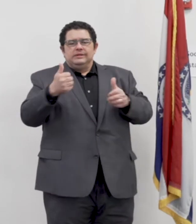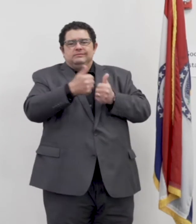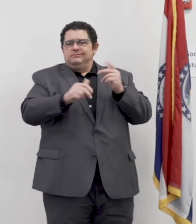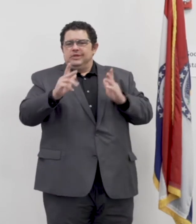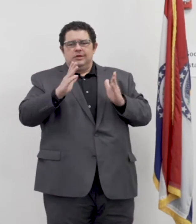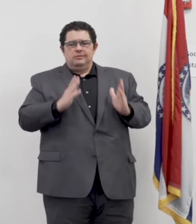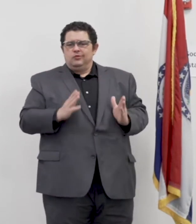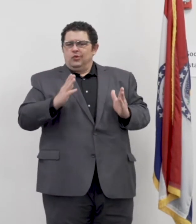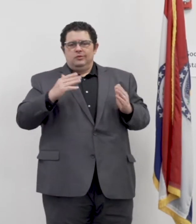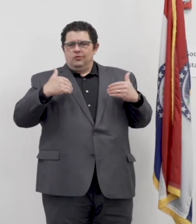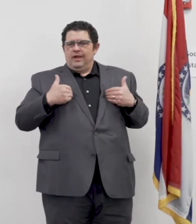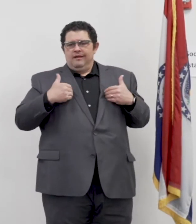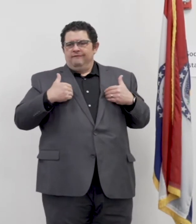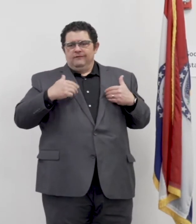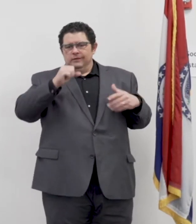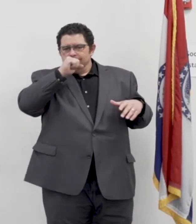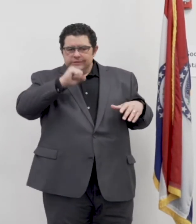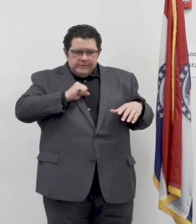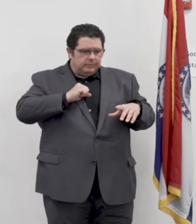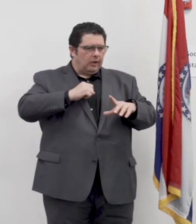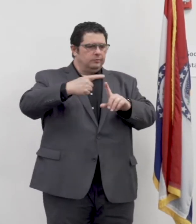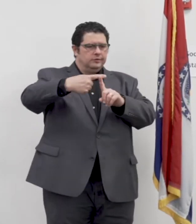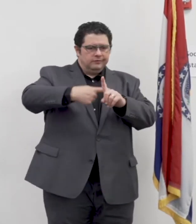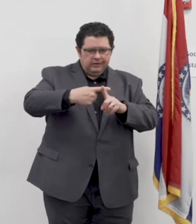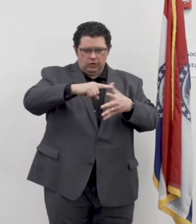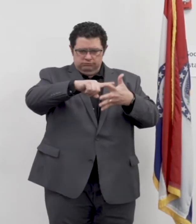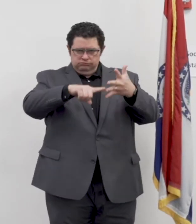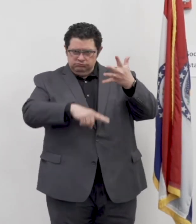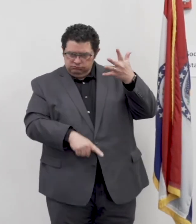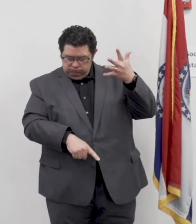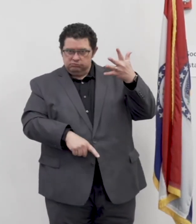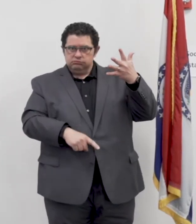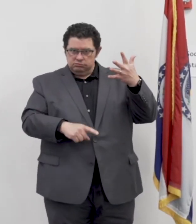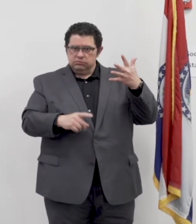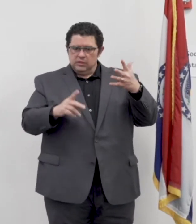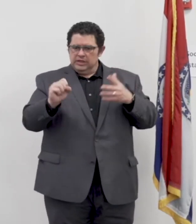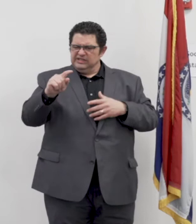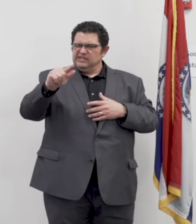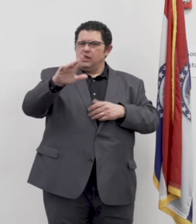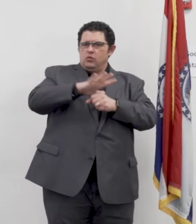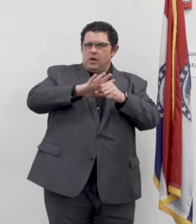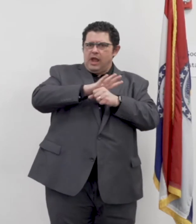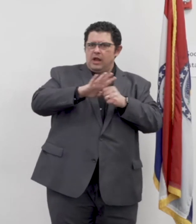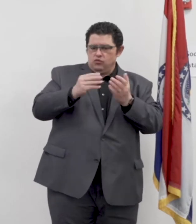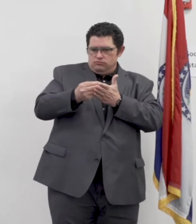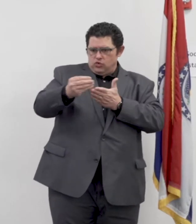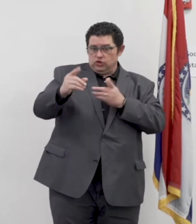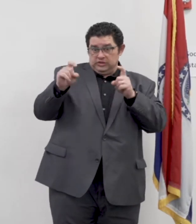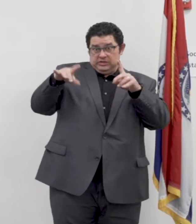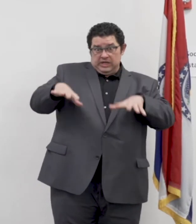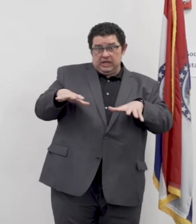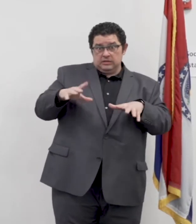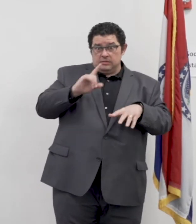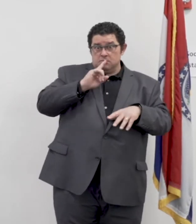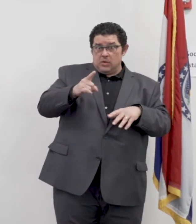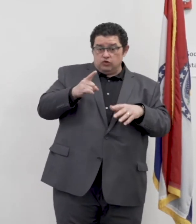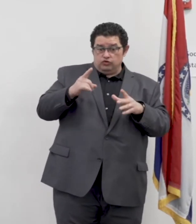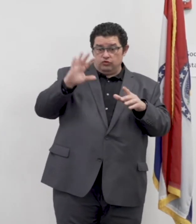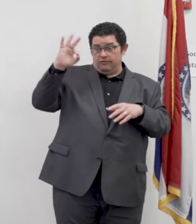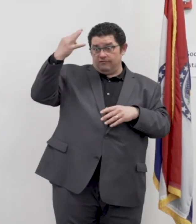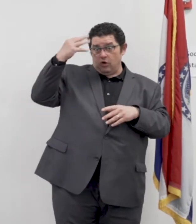symptoms. They would be tested. The St. Louis County will purchase tests and try and participate in that test. The federal government has